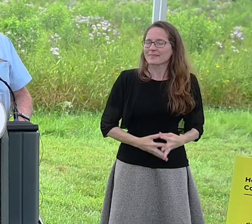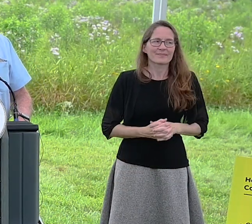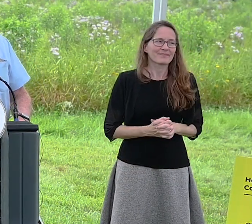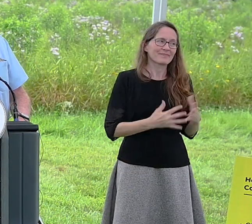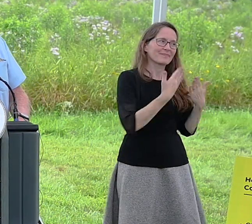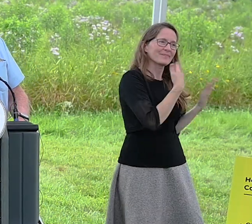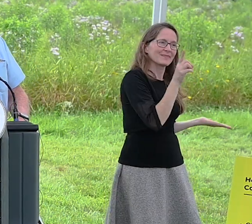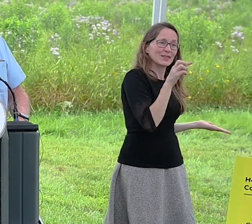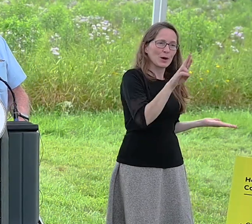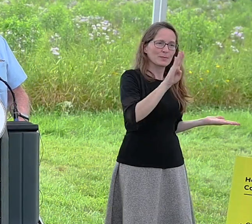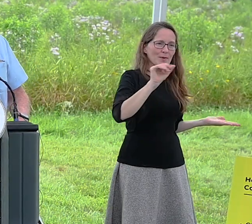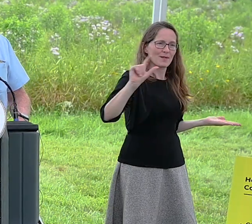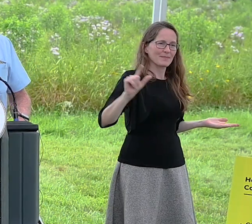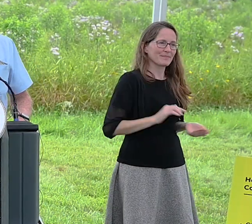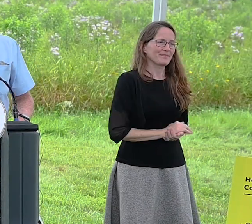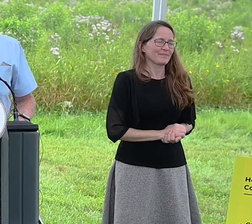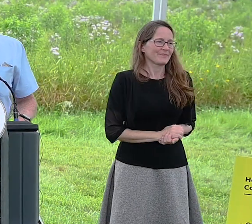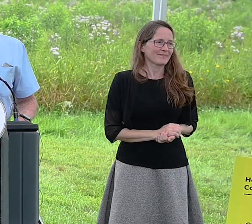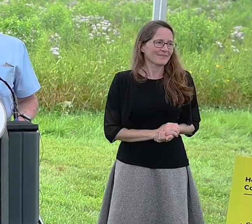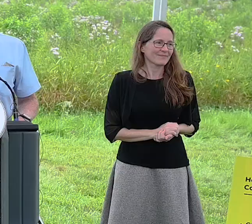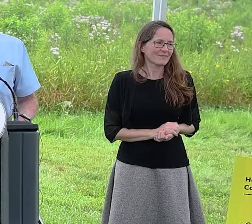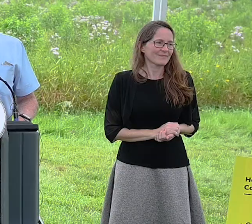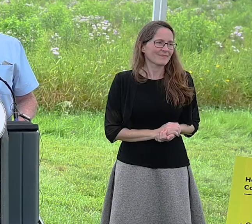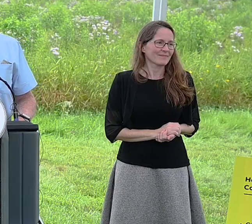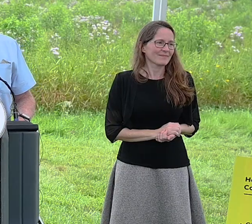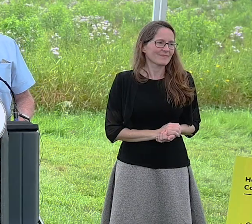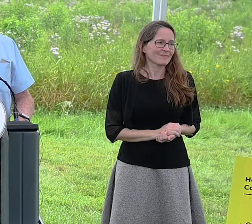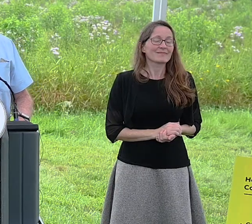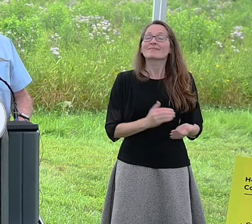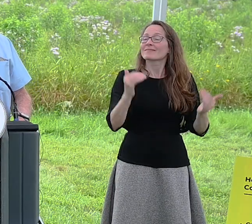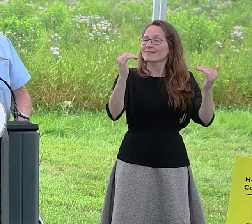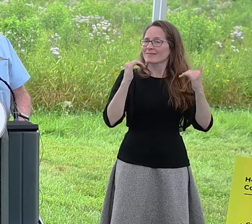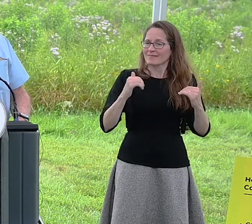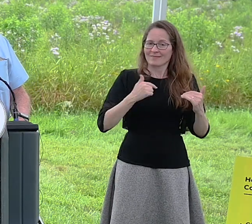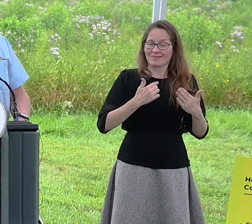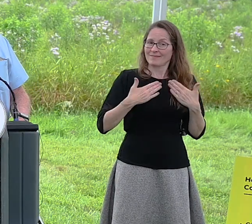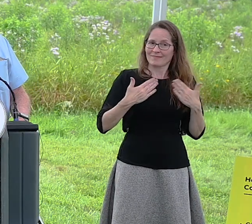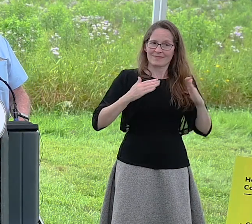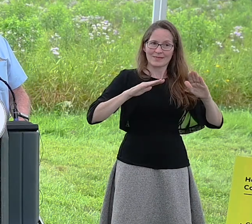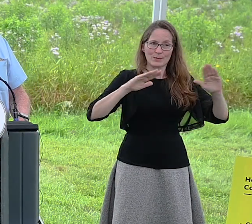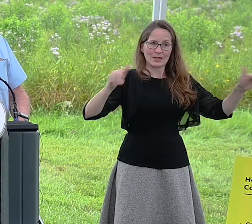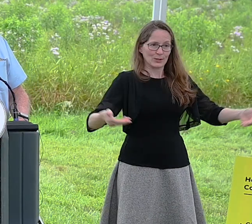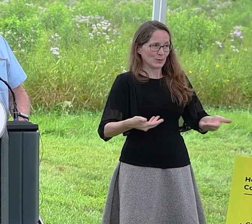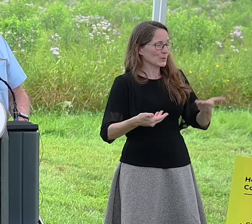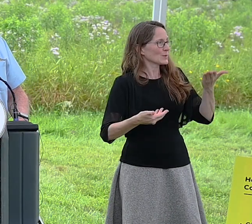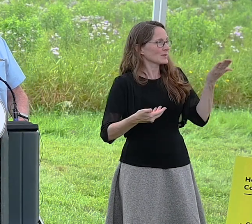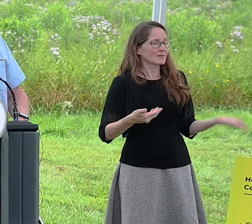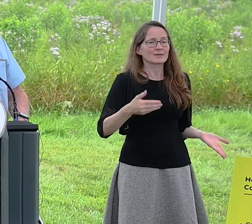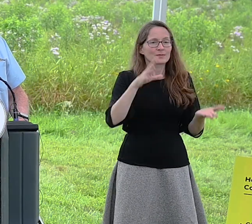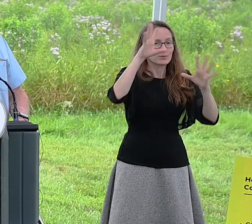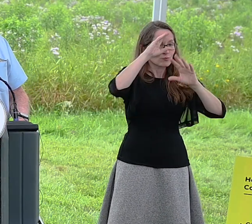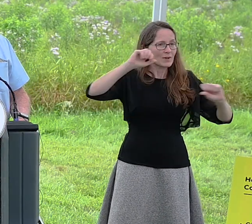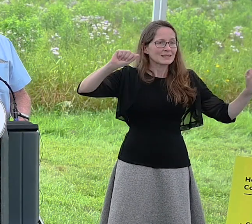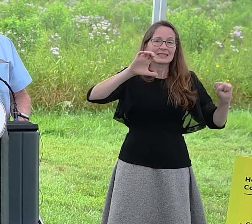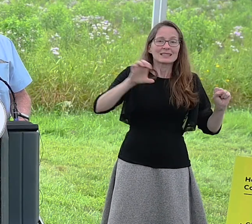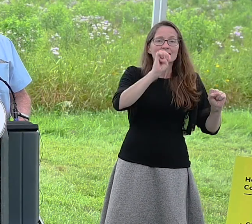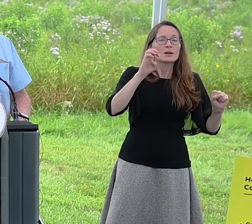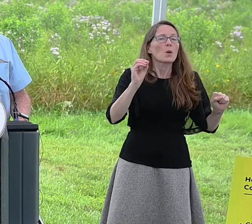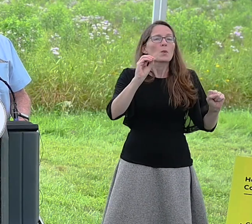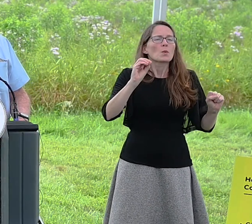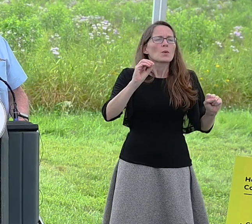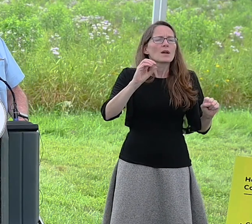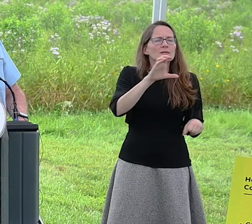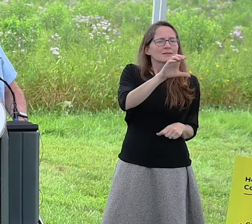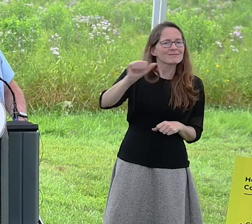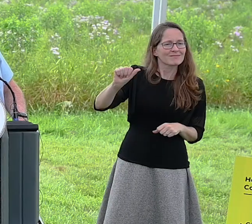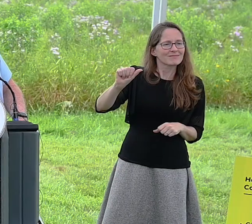Thank you so much, Dr. Ball. And now it's my pleasure to introduce the President and CEO of the Columbia